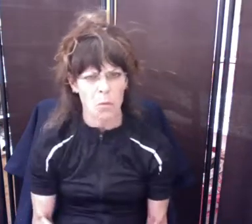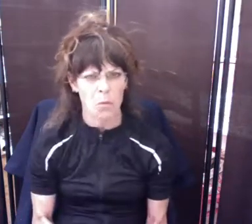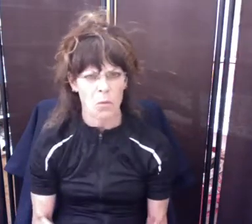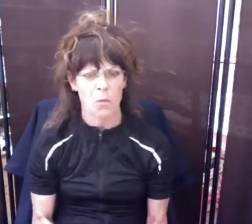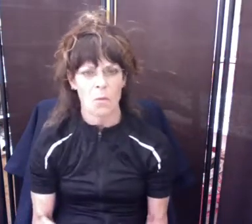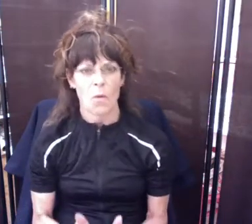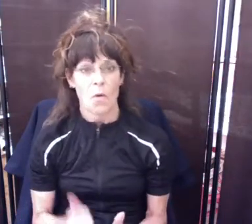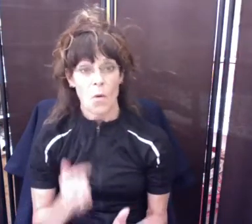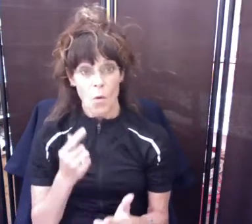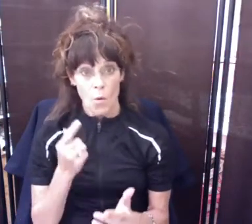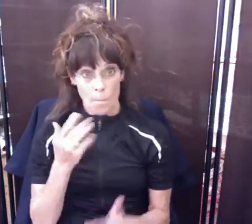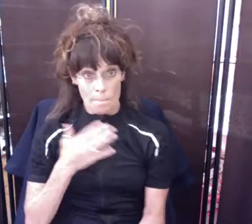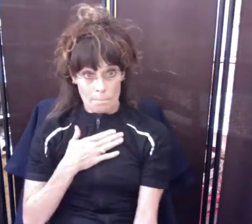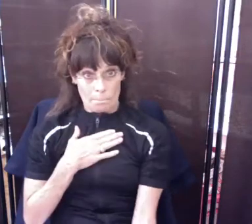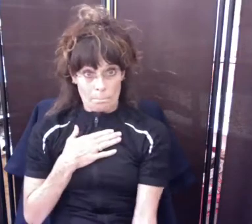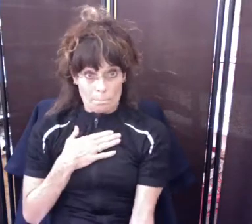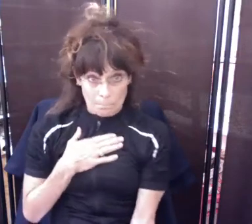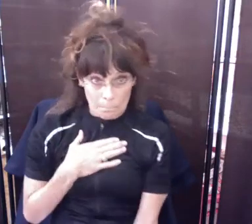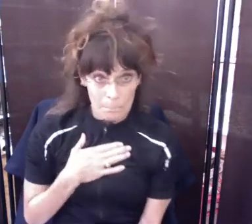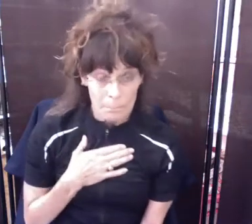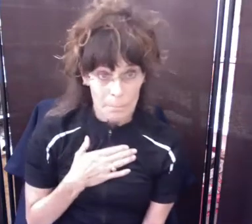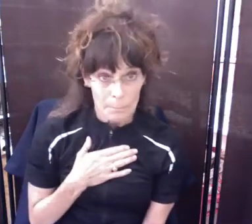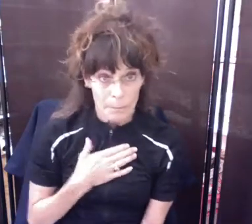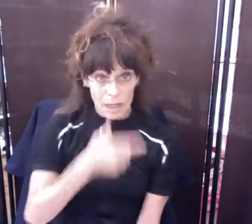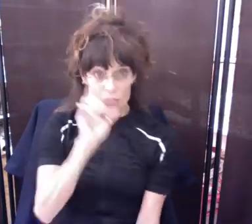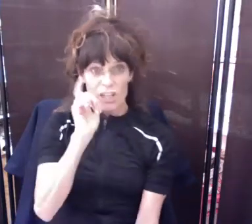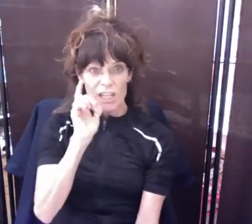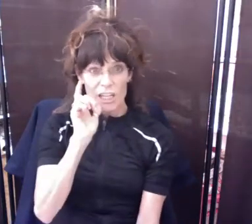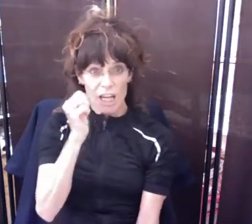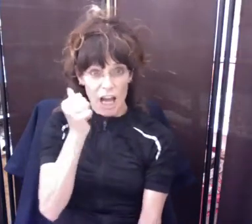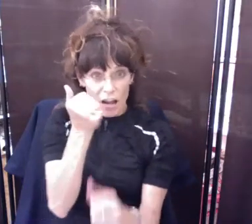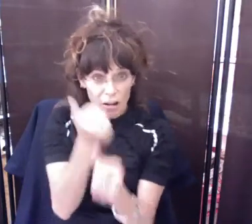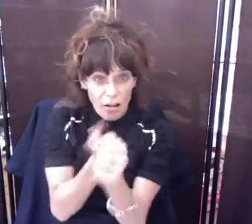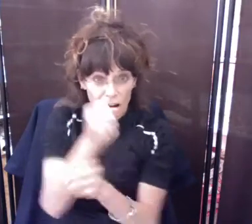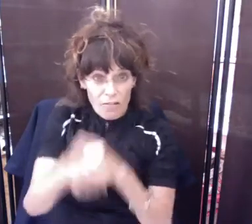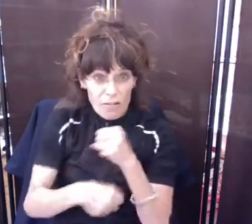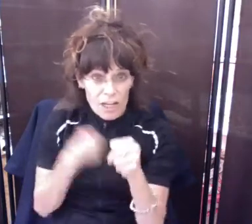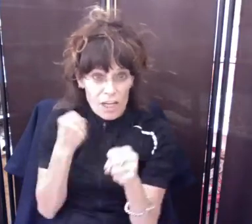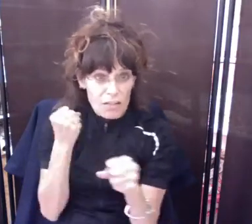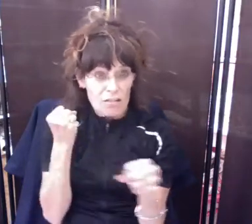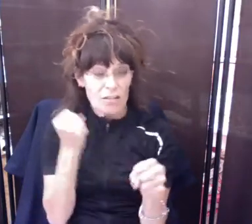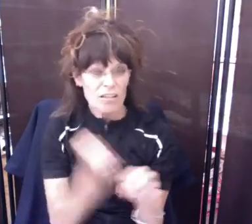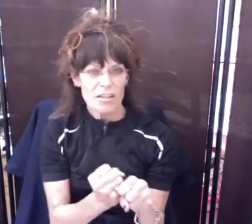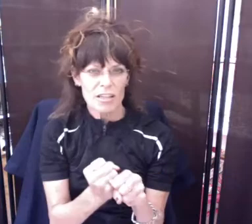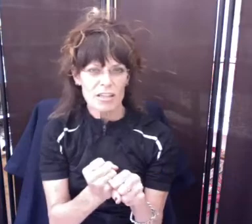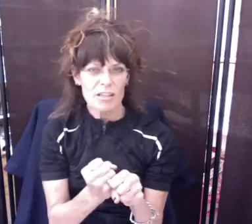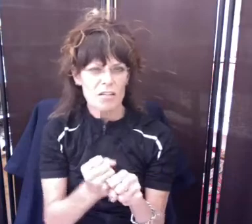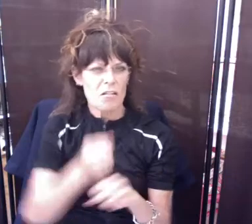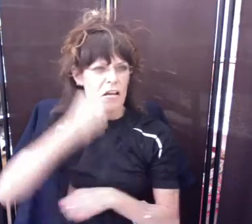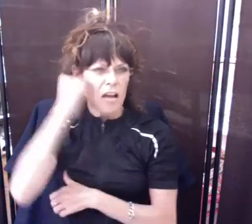me was, every year that went by, on an almost daily basis, I would need to put